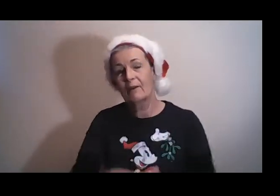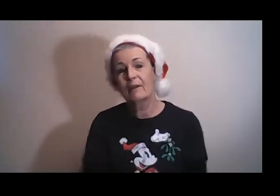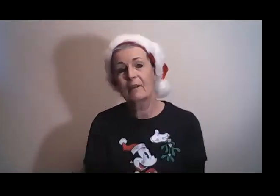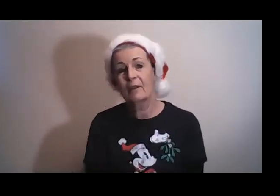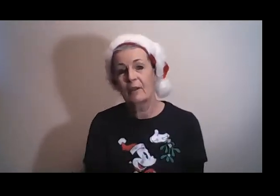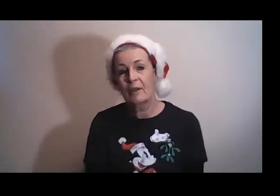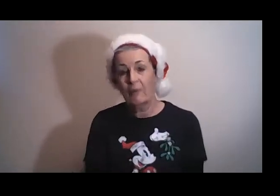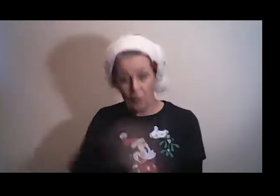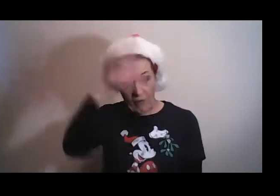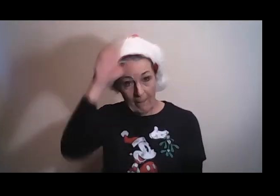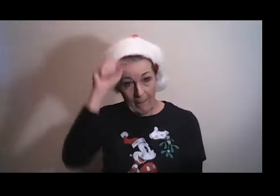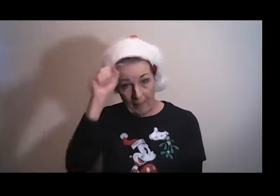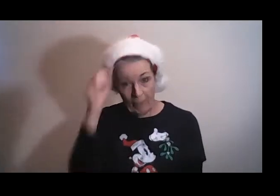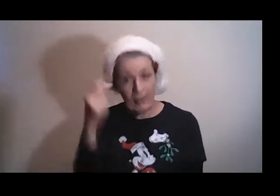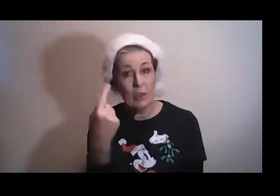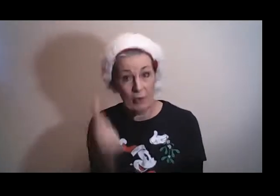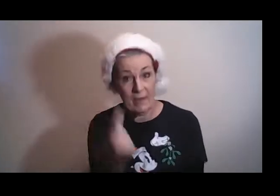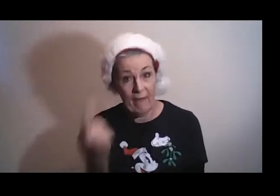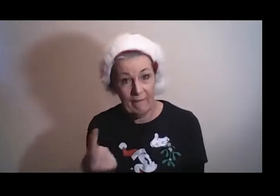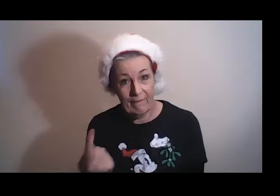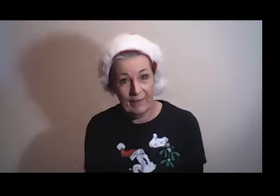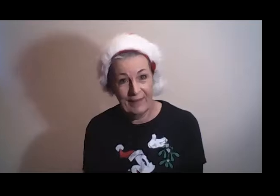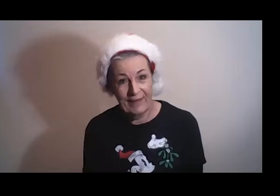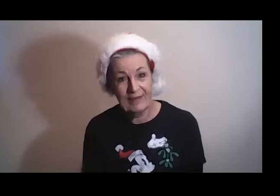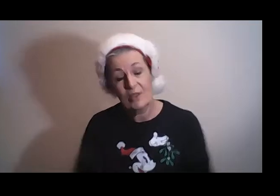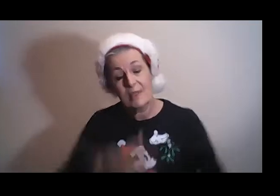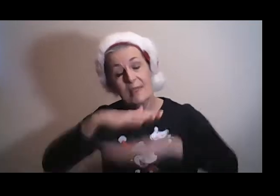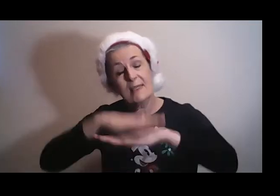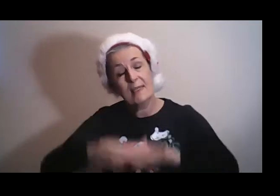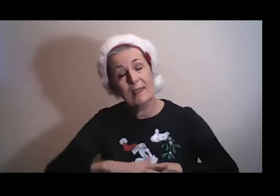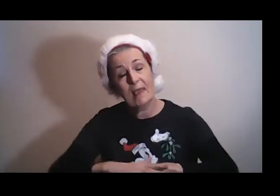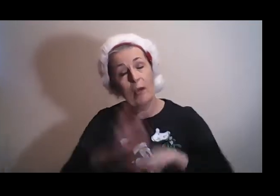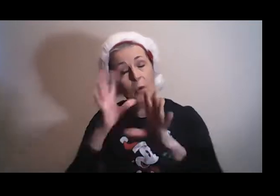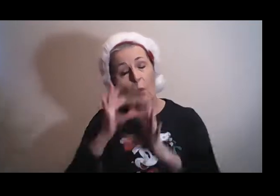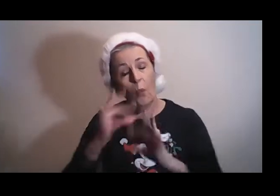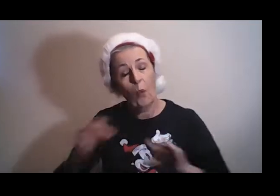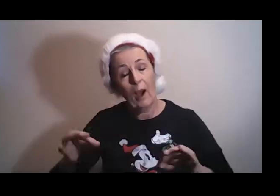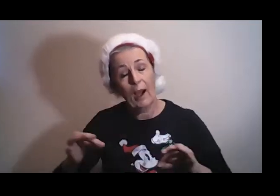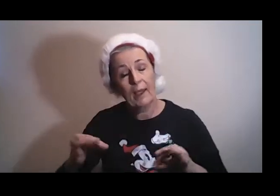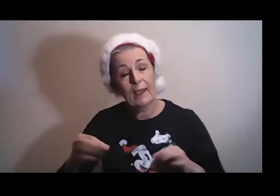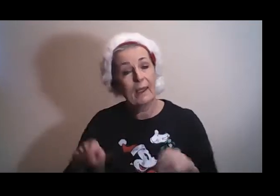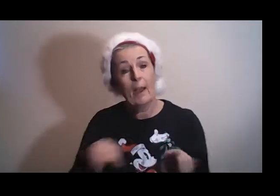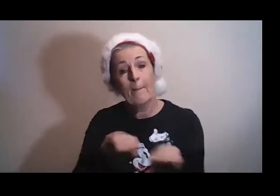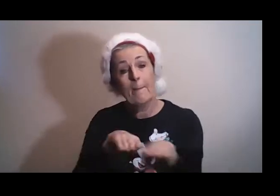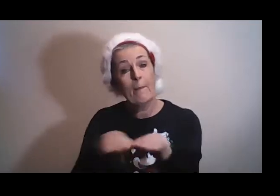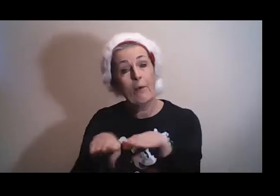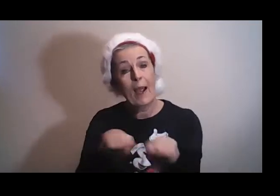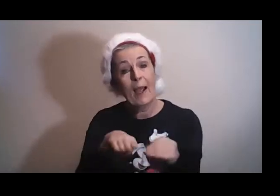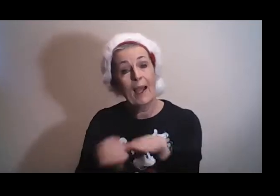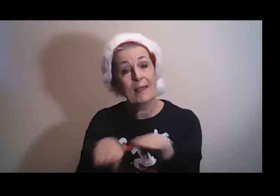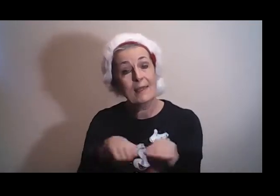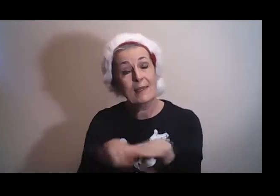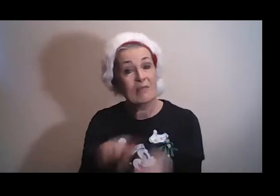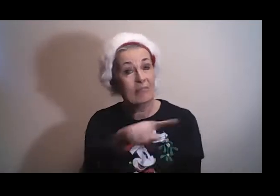the Zoom session, and then just sit down quietly and practice just the one exercise. You